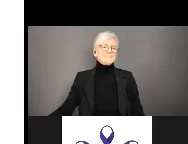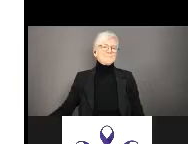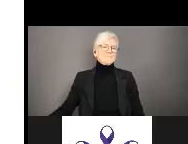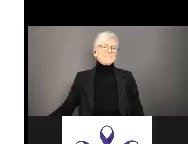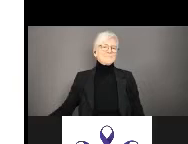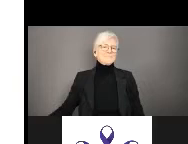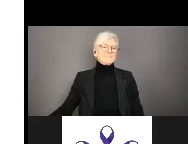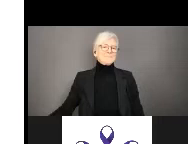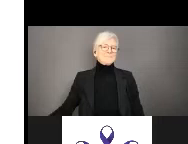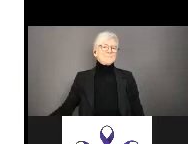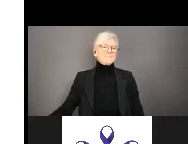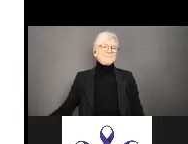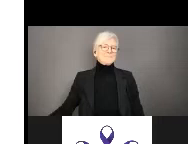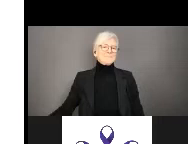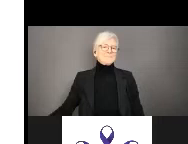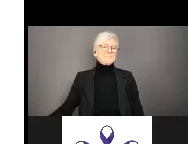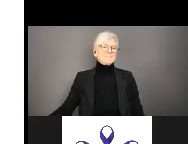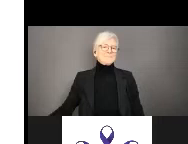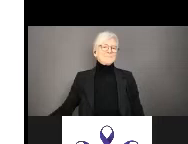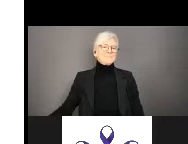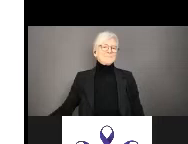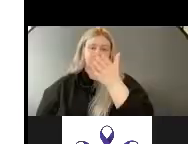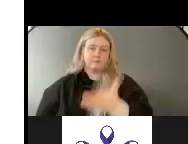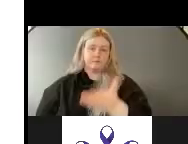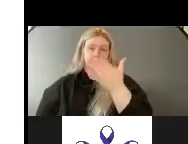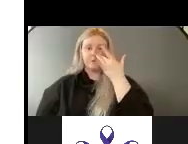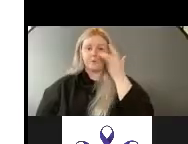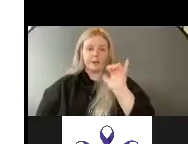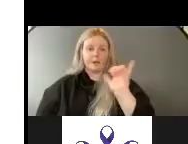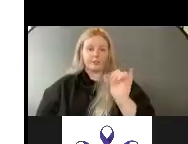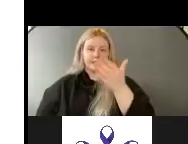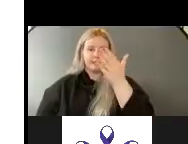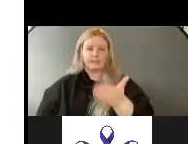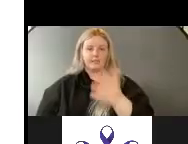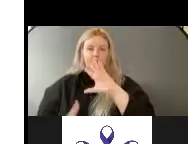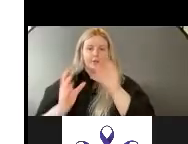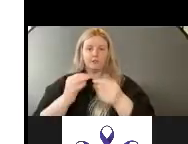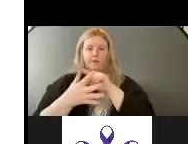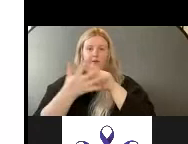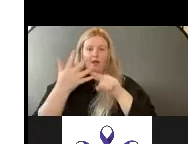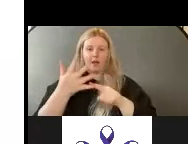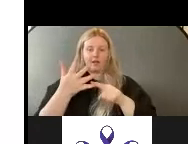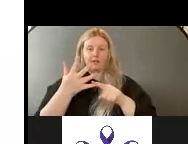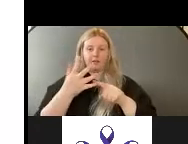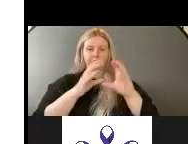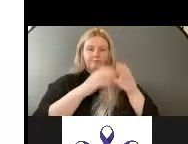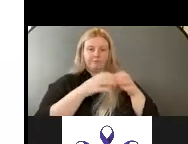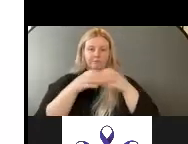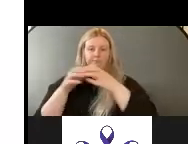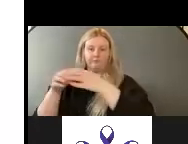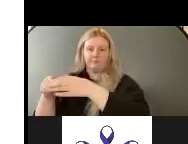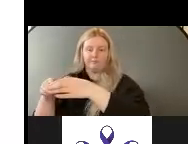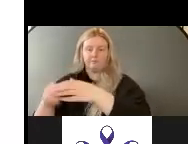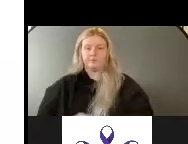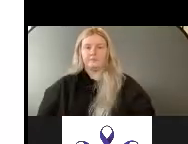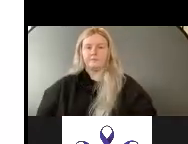walking. So the roadmap is set into 5 sections that,